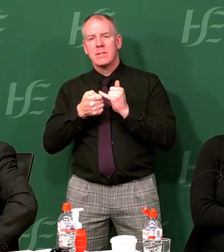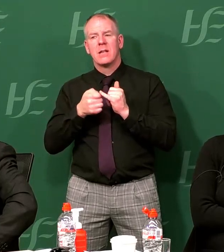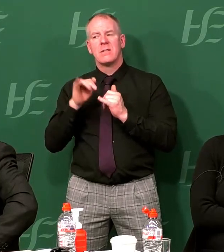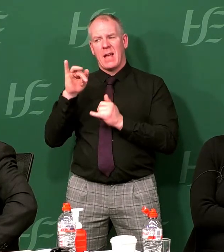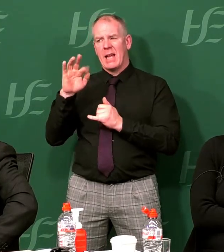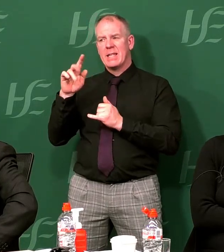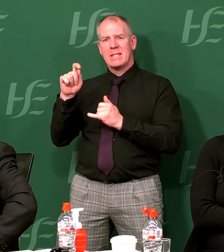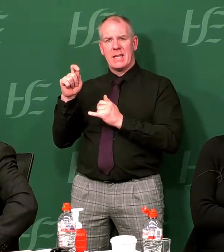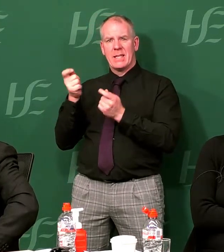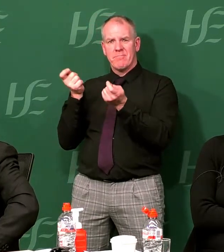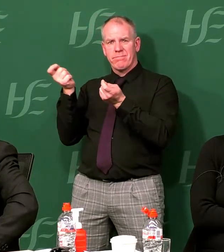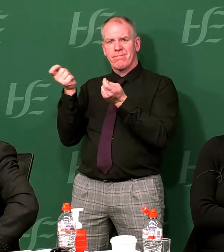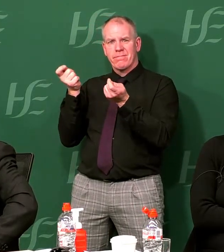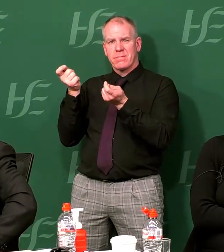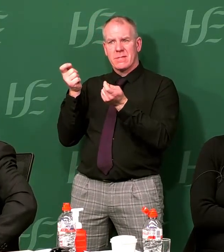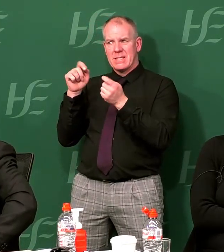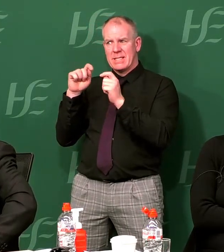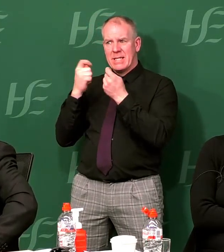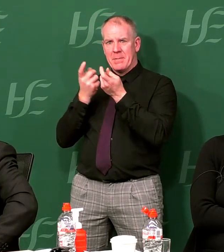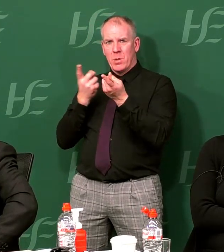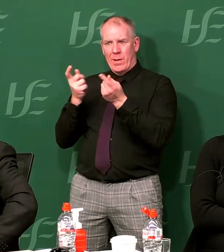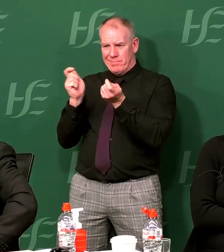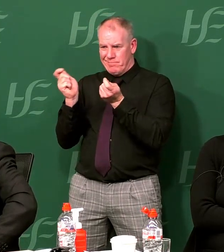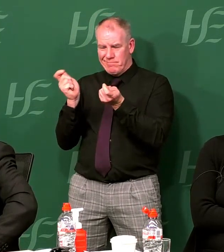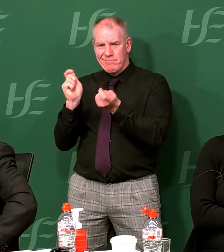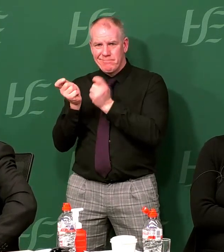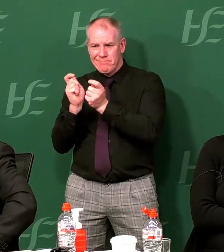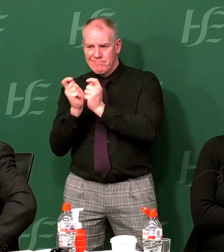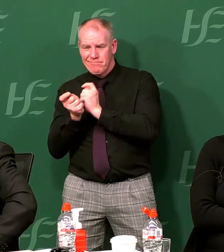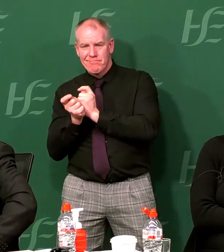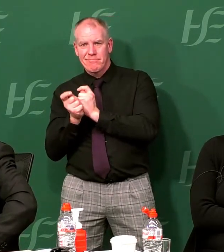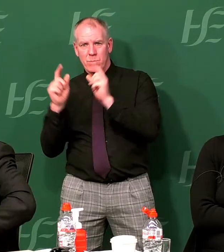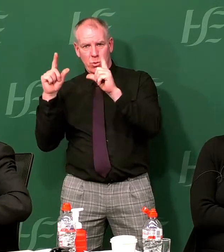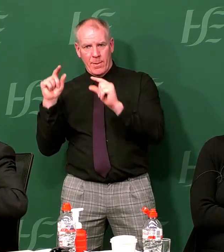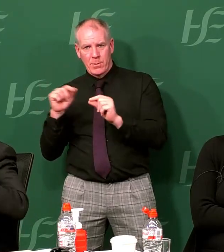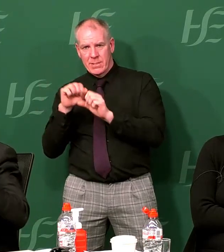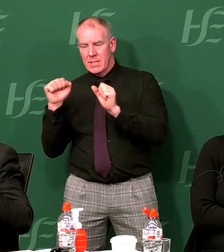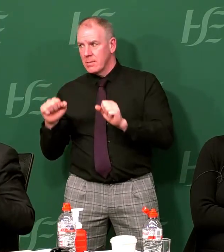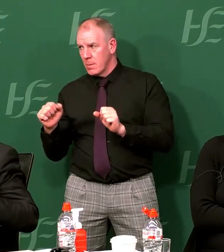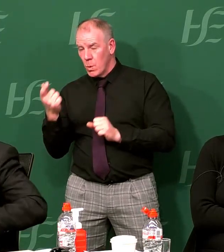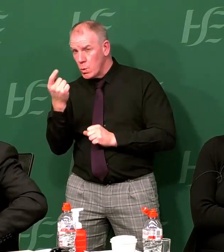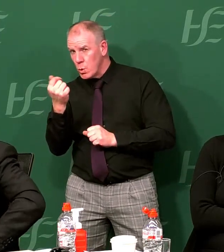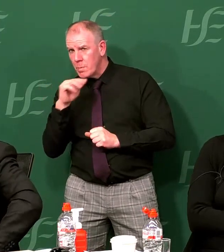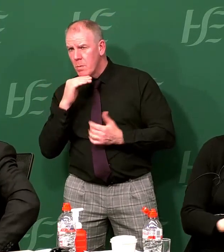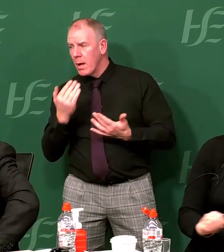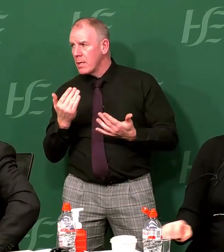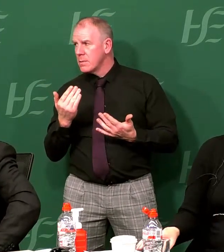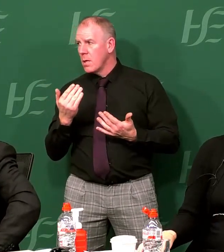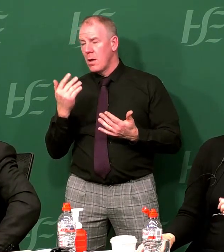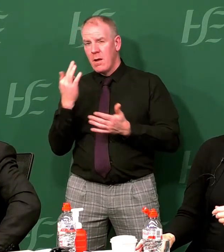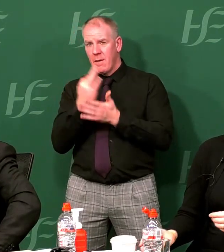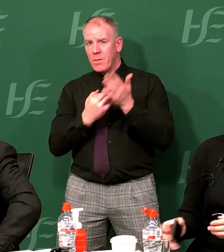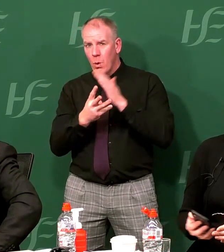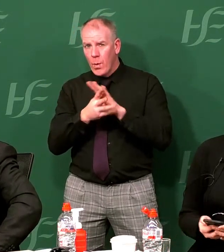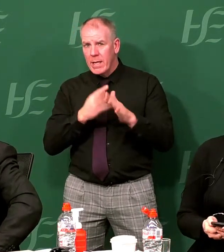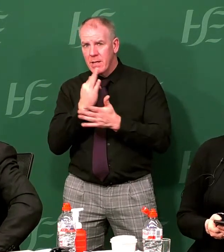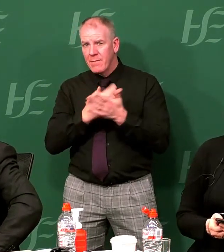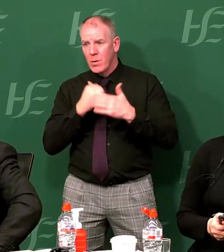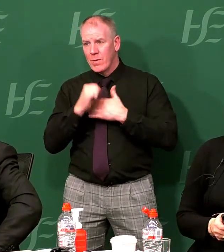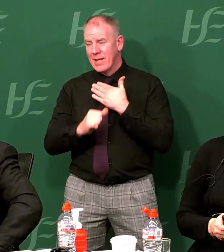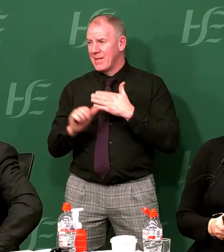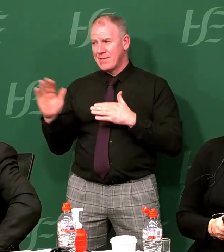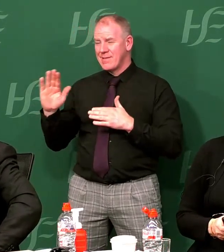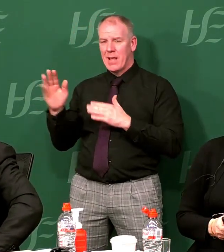are working on it, and hopefully very soon we have a solution around that. Are we talking like weeks or days, or what? No,